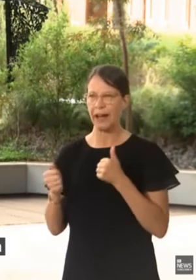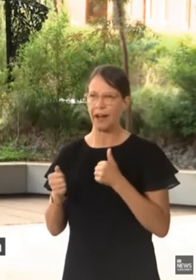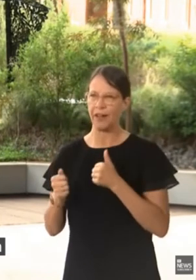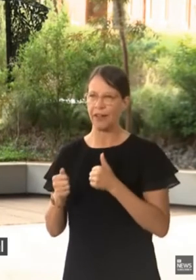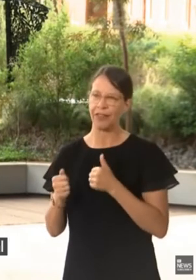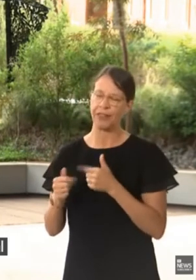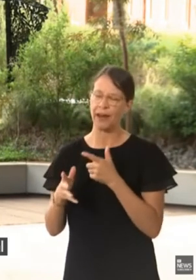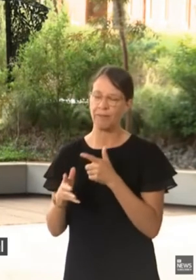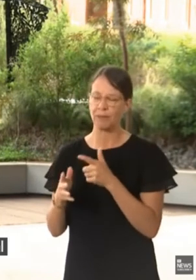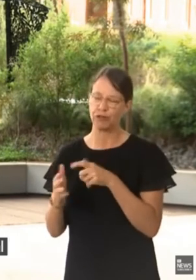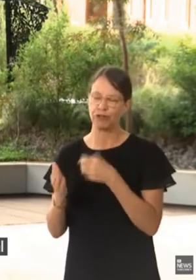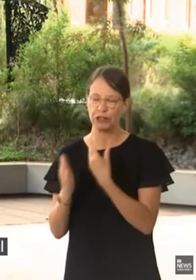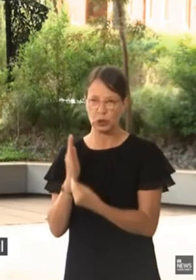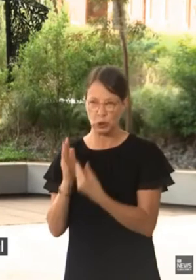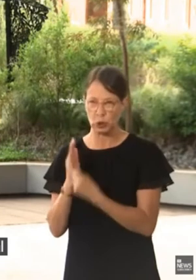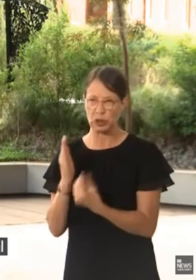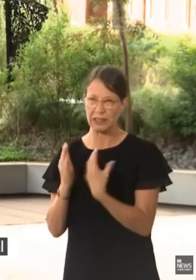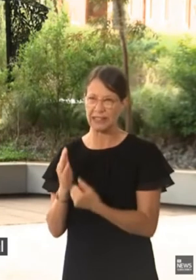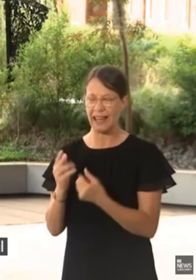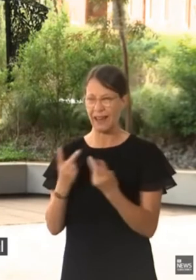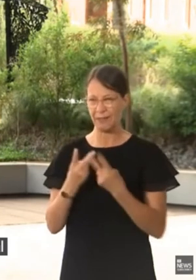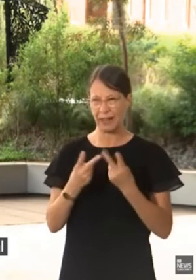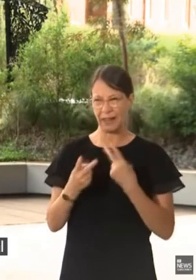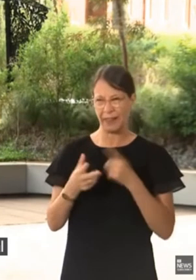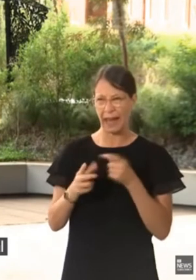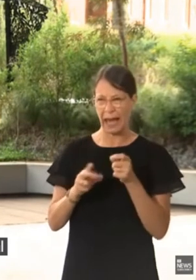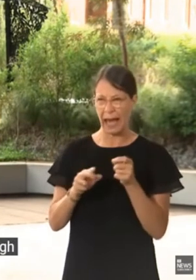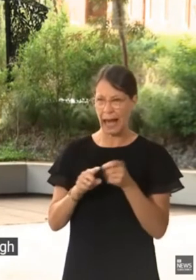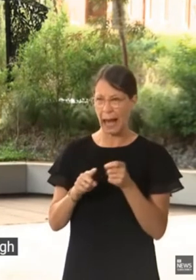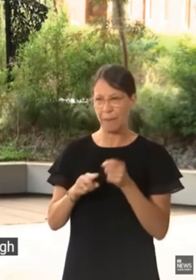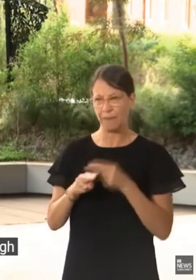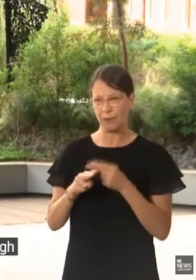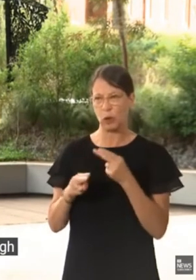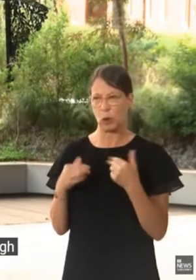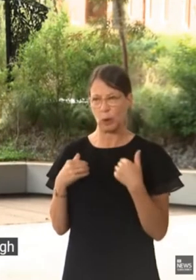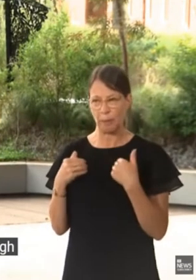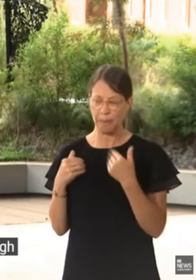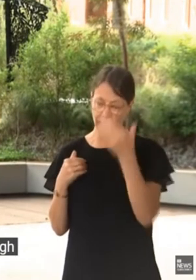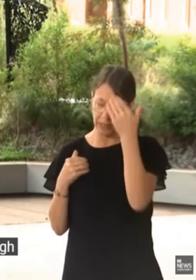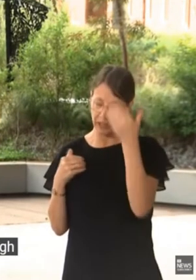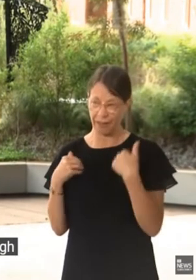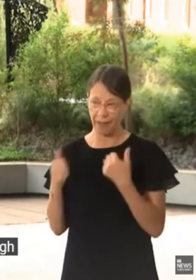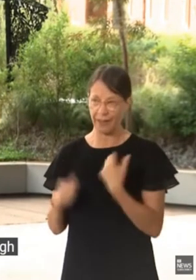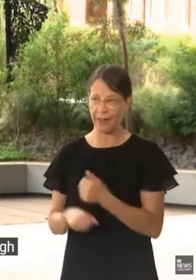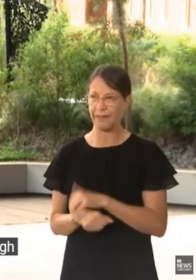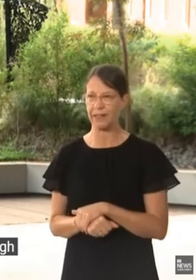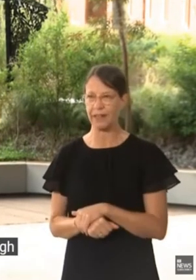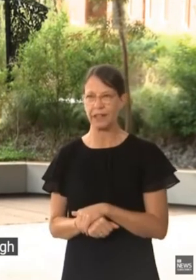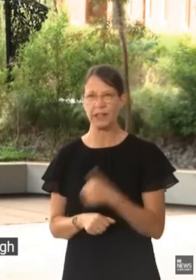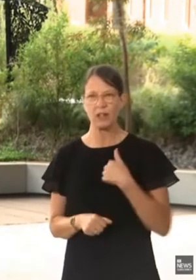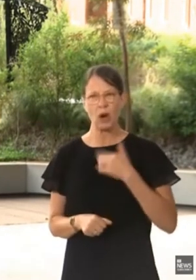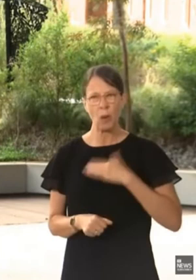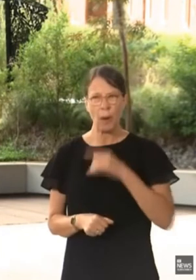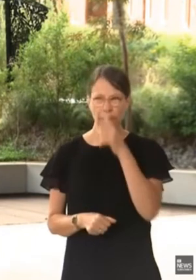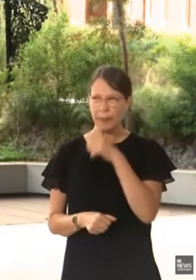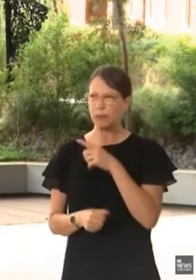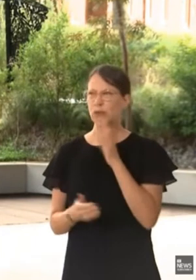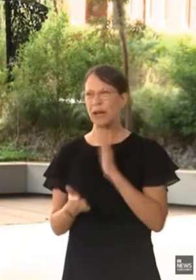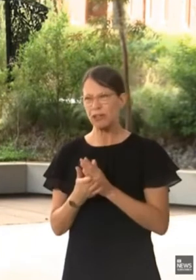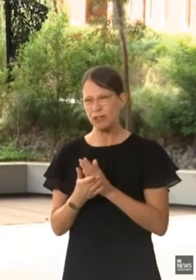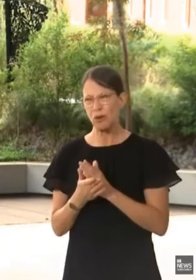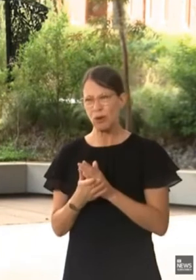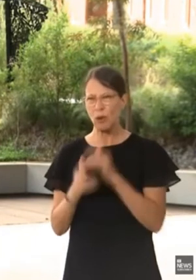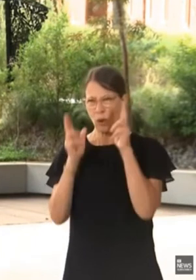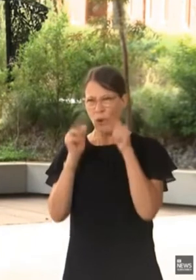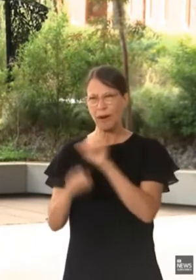and Wellbeing app. I want high rates of help seeking to continue. We all need to stay